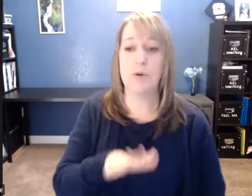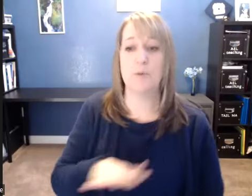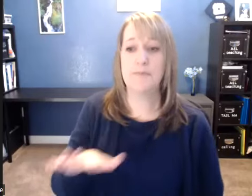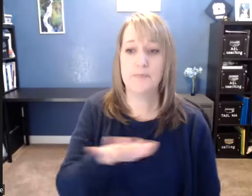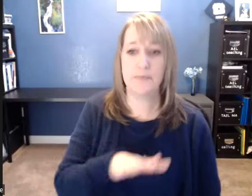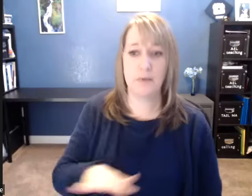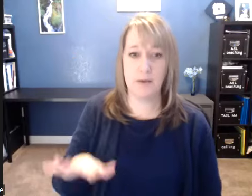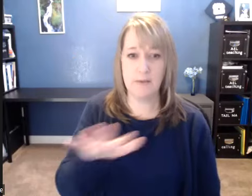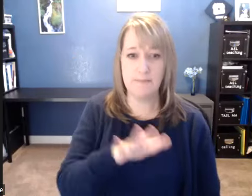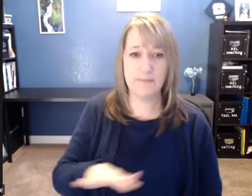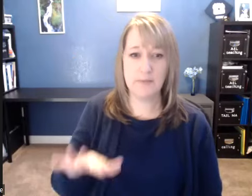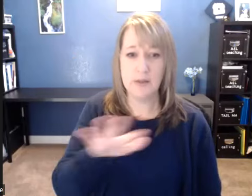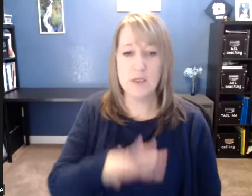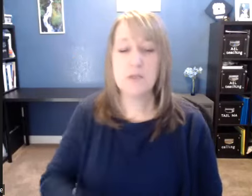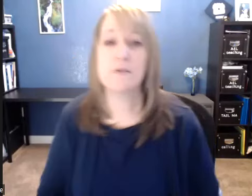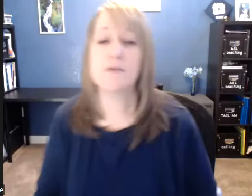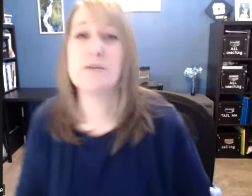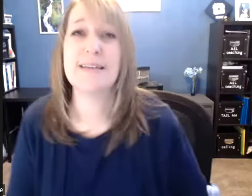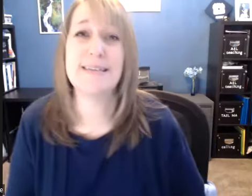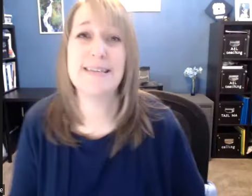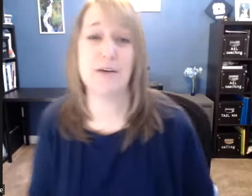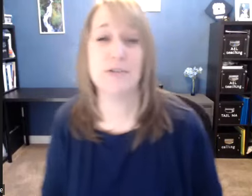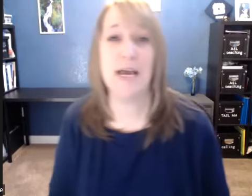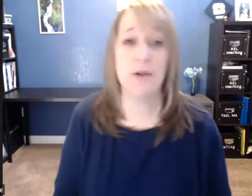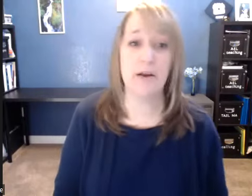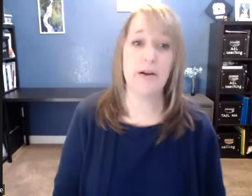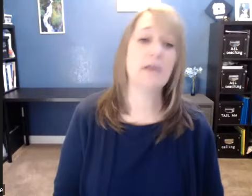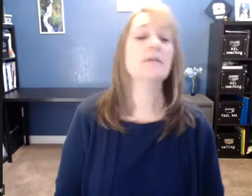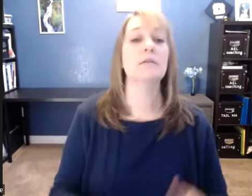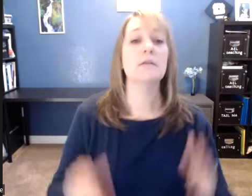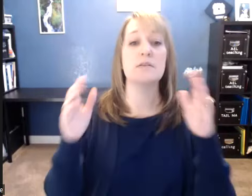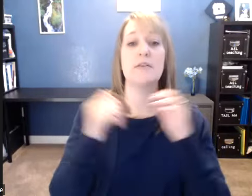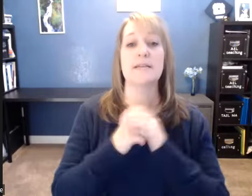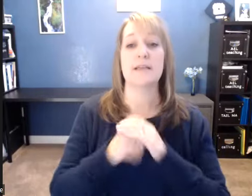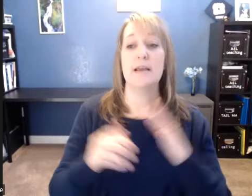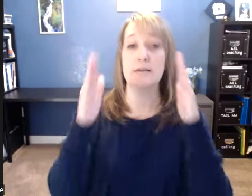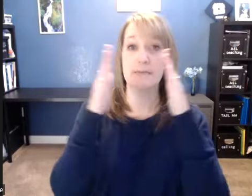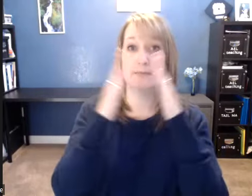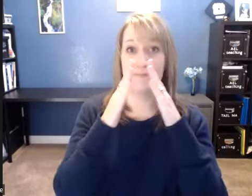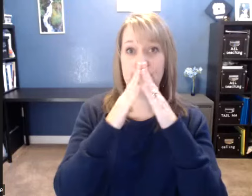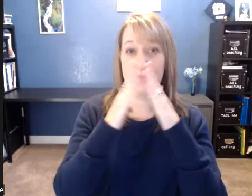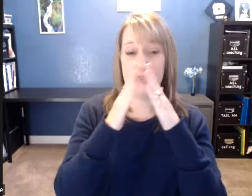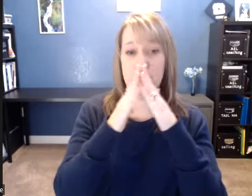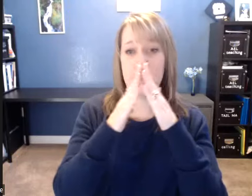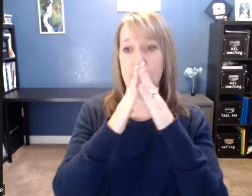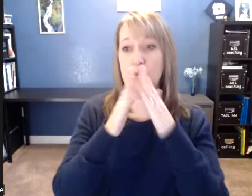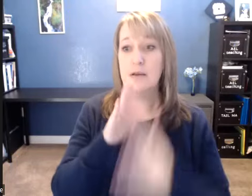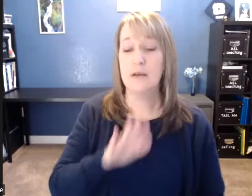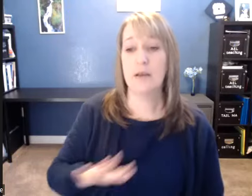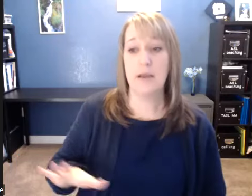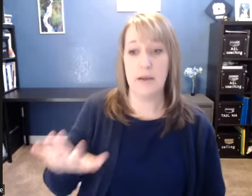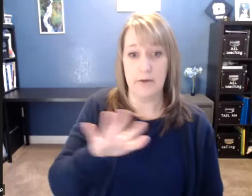elbow. Okay. So the first one is the downtown area. So that's signed downtown